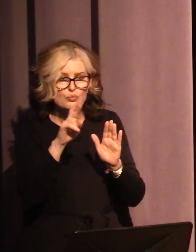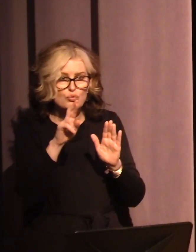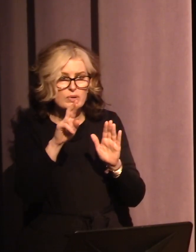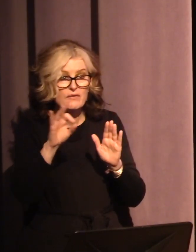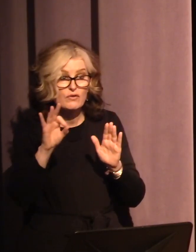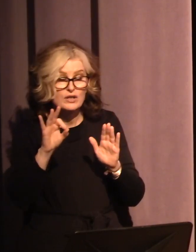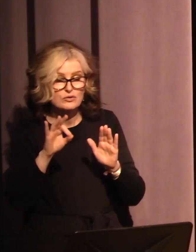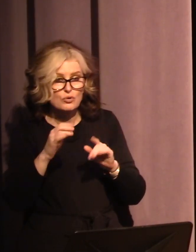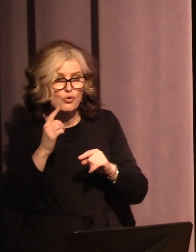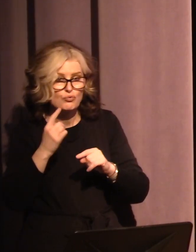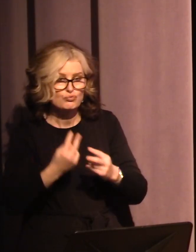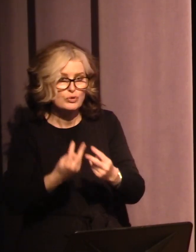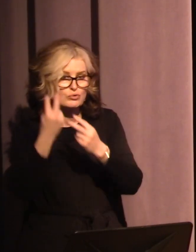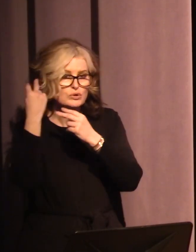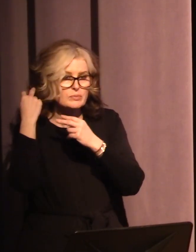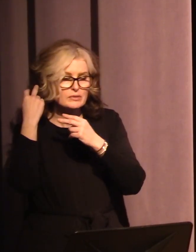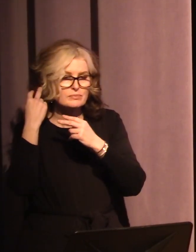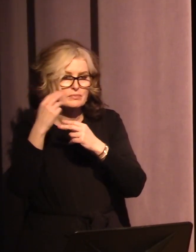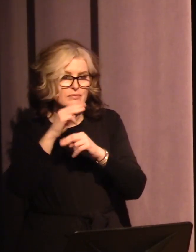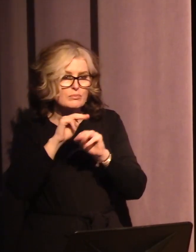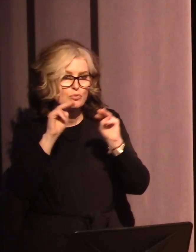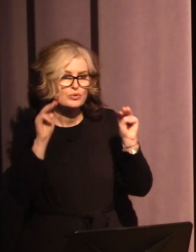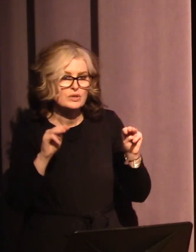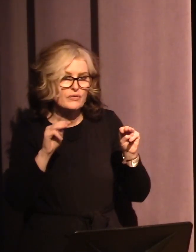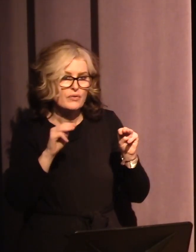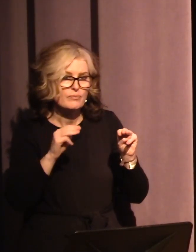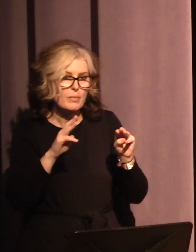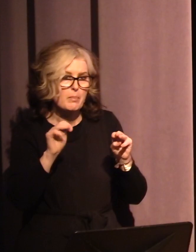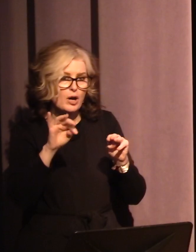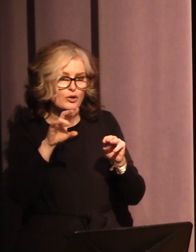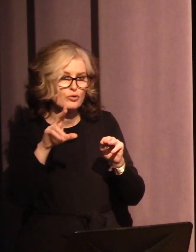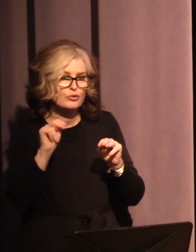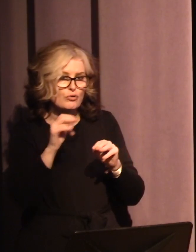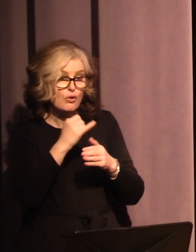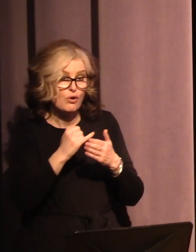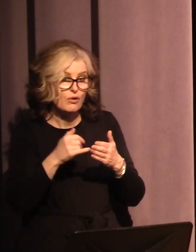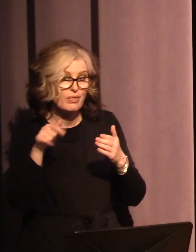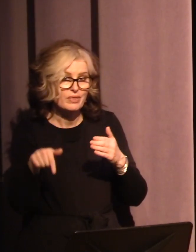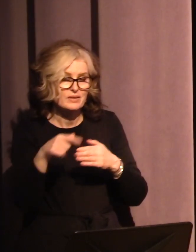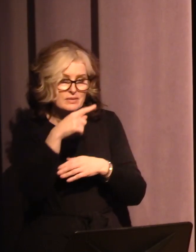Frazier's retrospective at the Museum of Modern Art this summer.